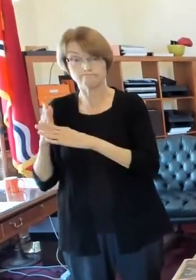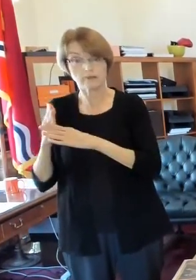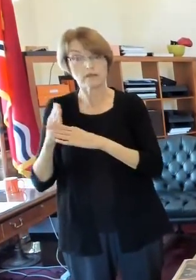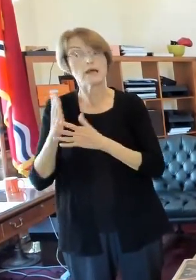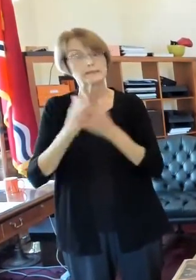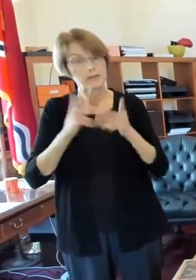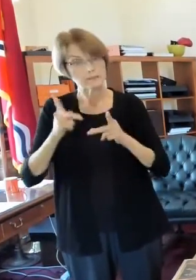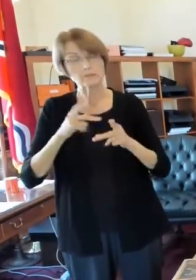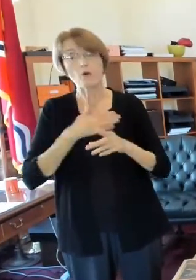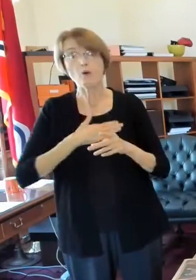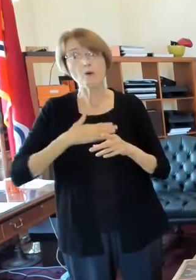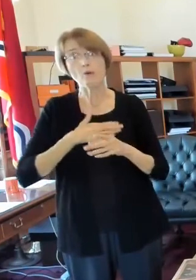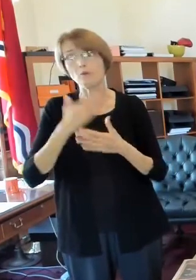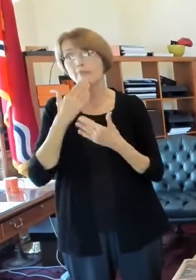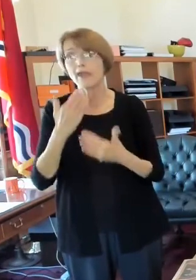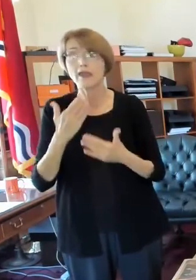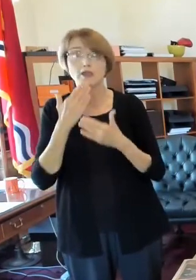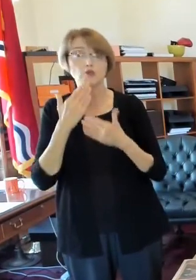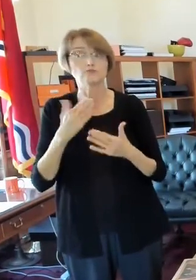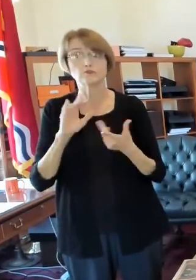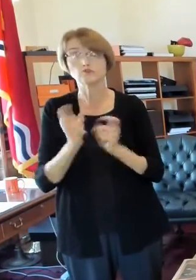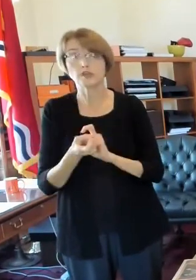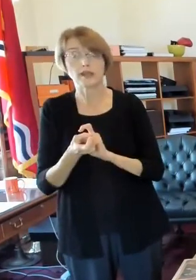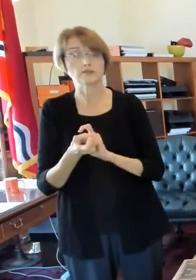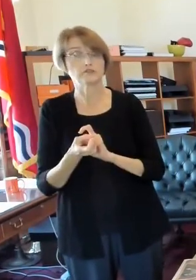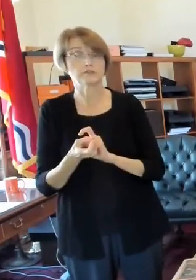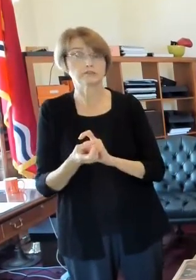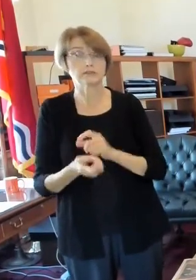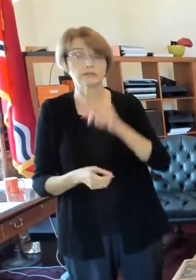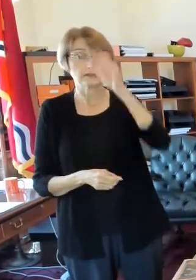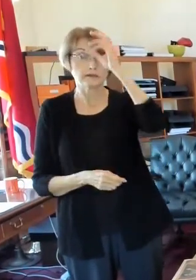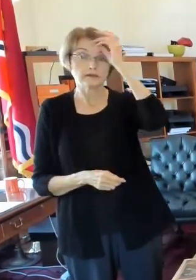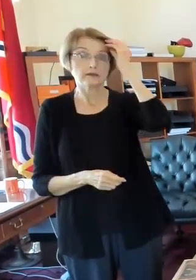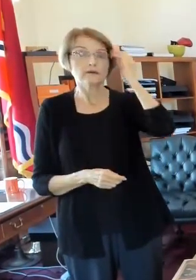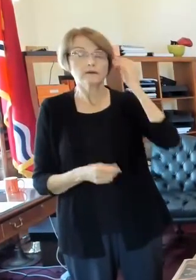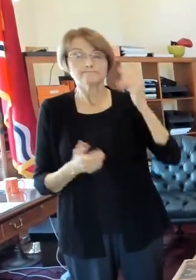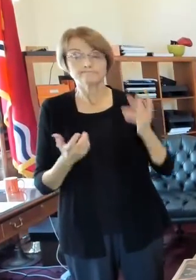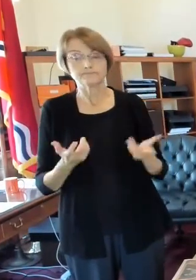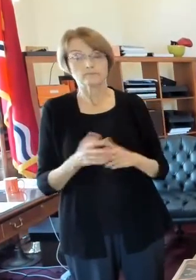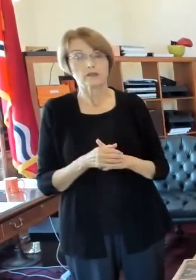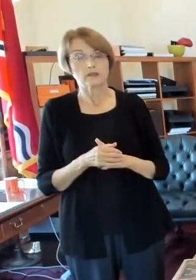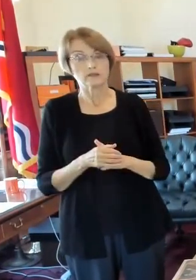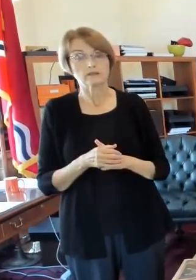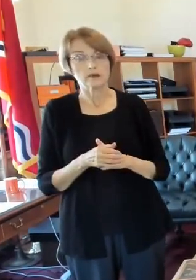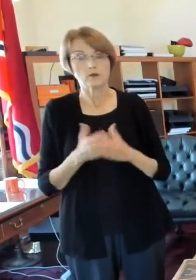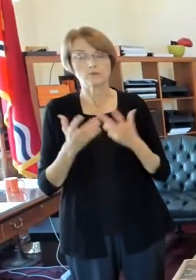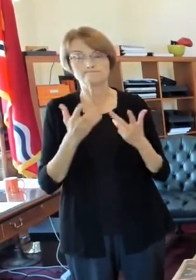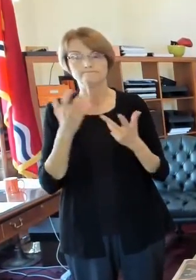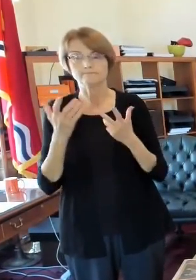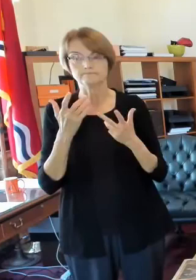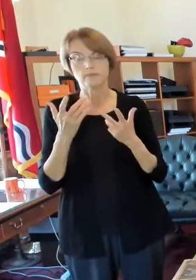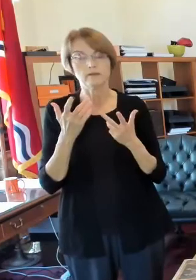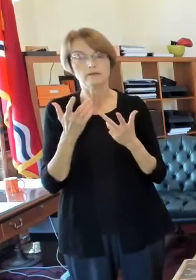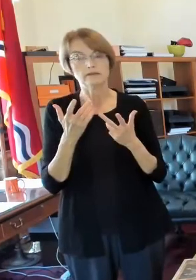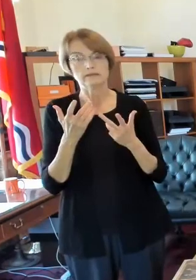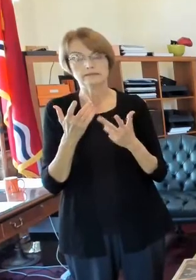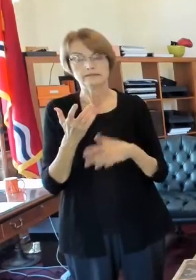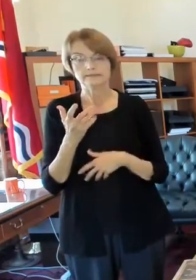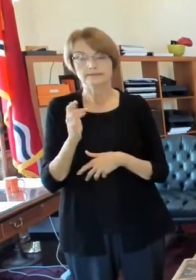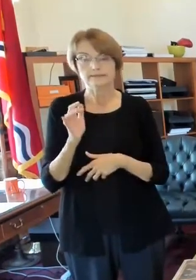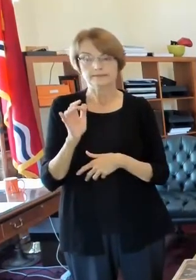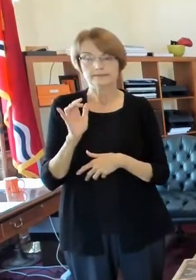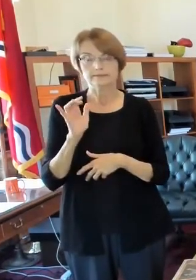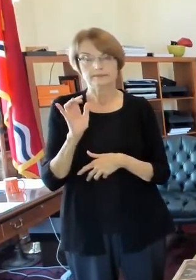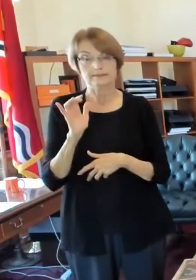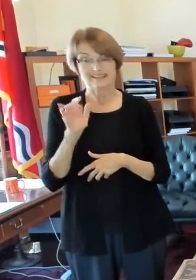of the changes because, you know, we have been tweaking this sort of